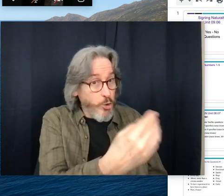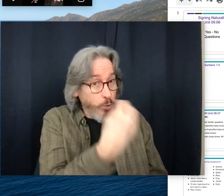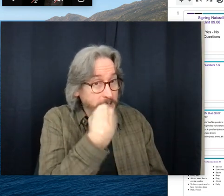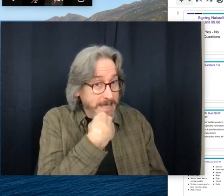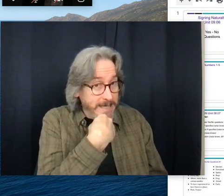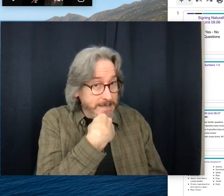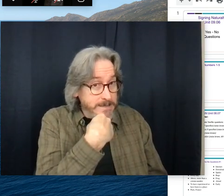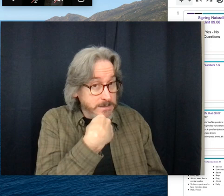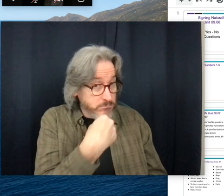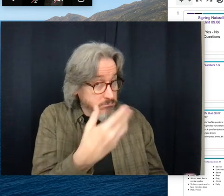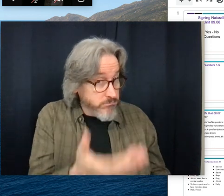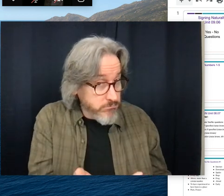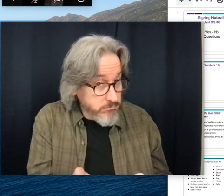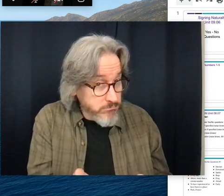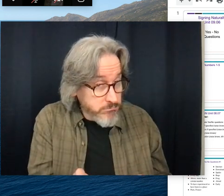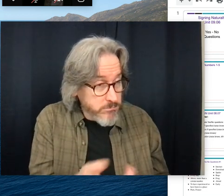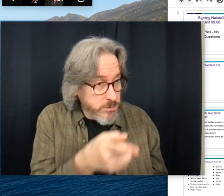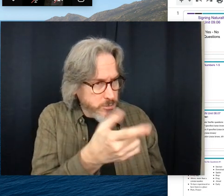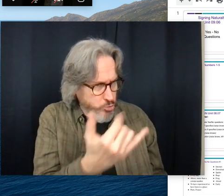or you eat.